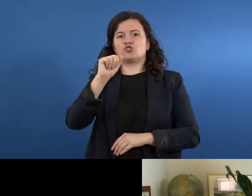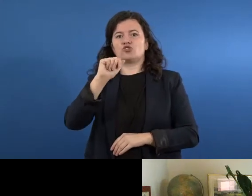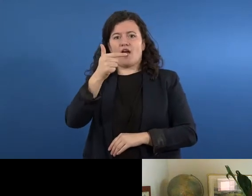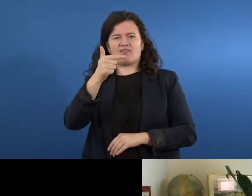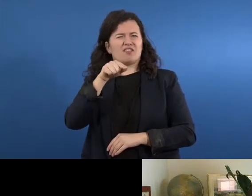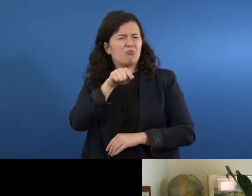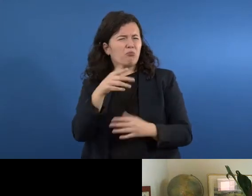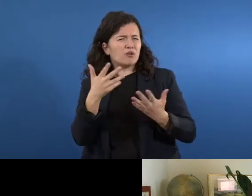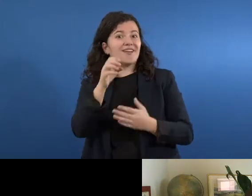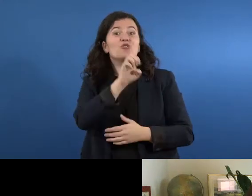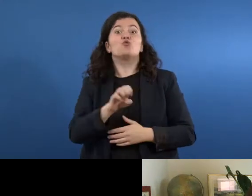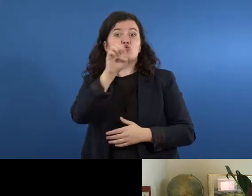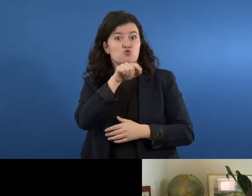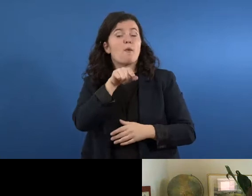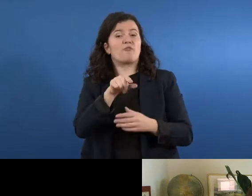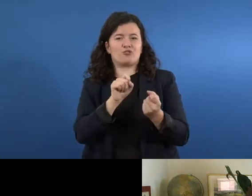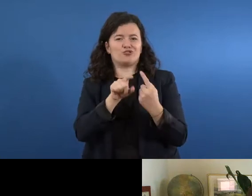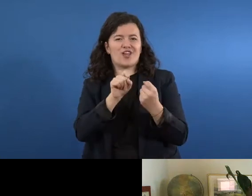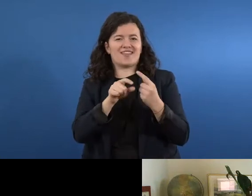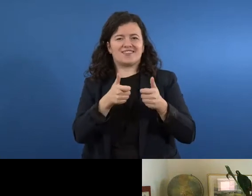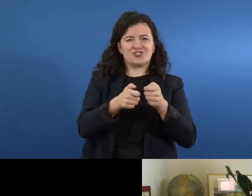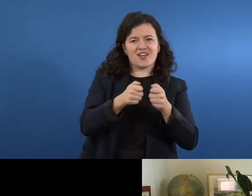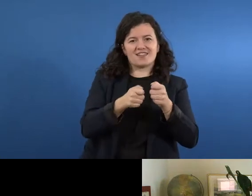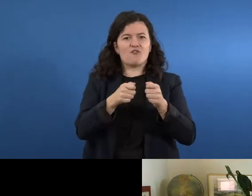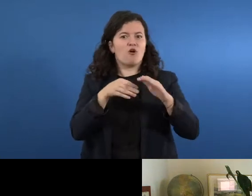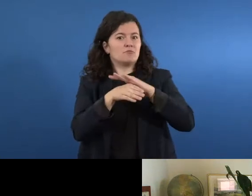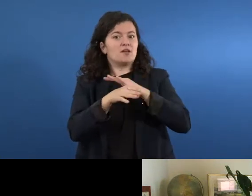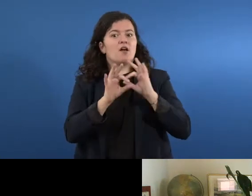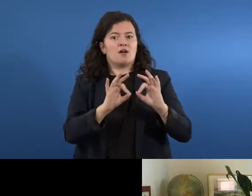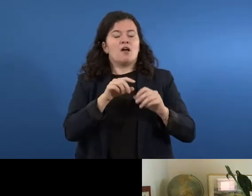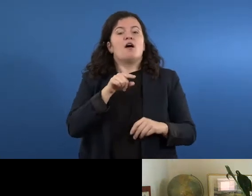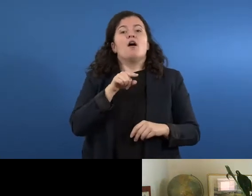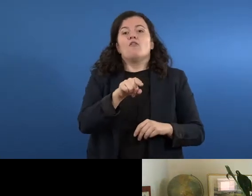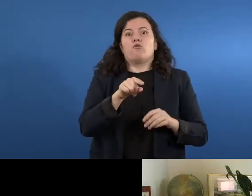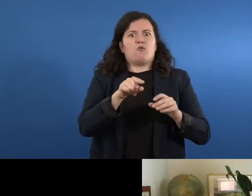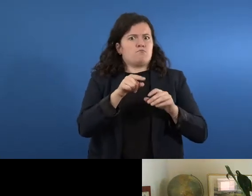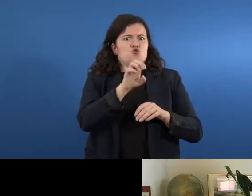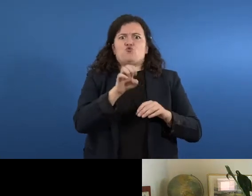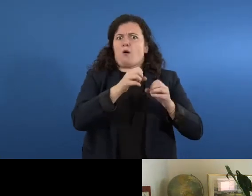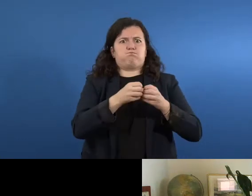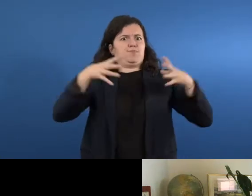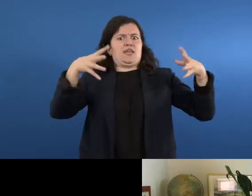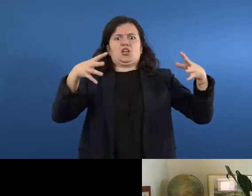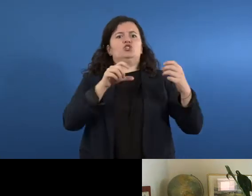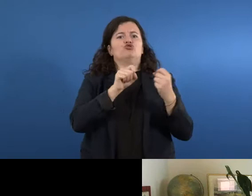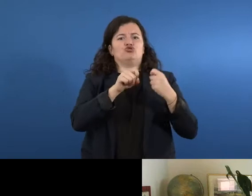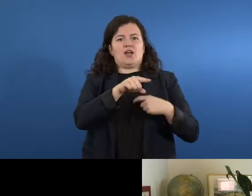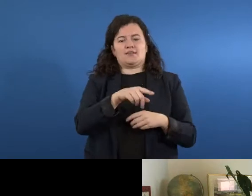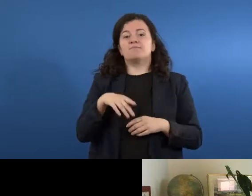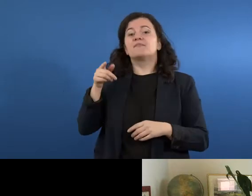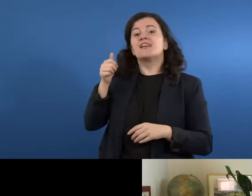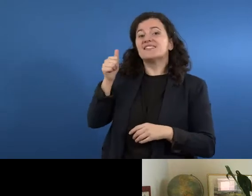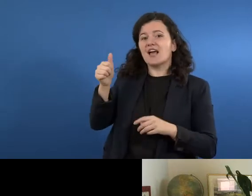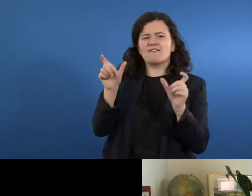inclusion. Neil is dyslexic and has ADHD. He advocates for people with neurodivergent